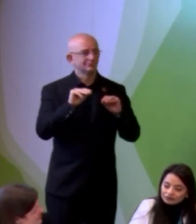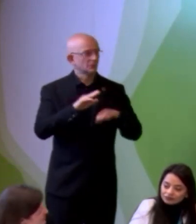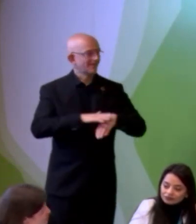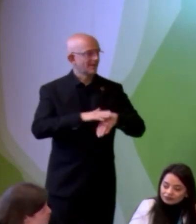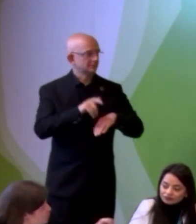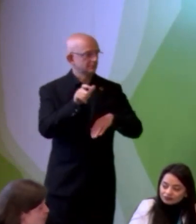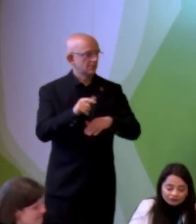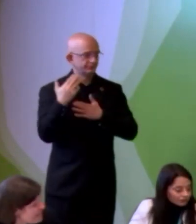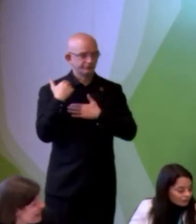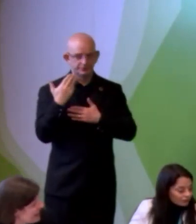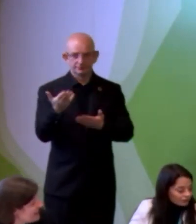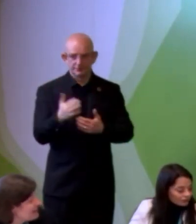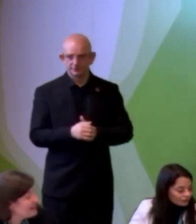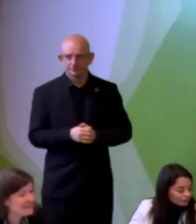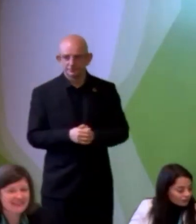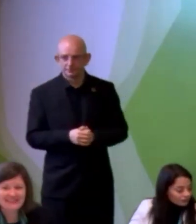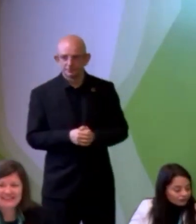Okay, can you hear me?